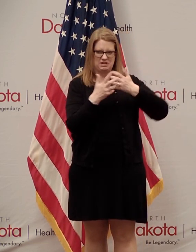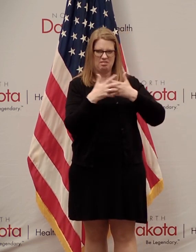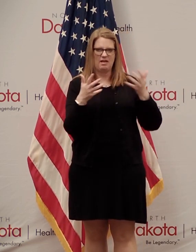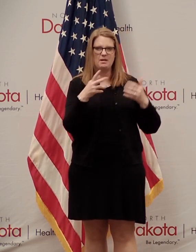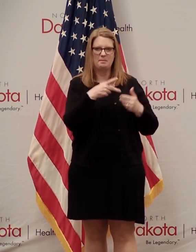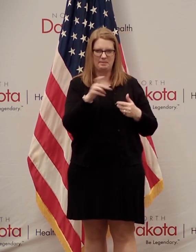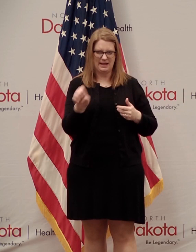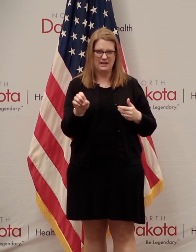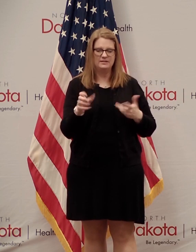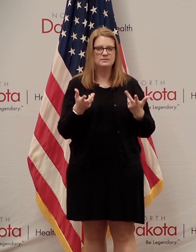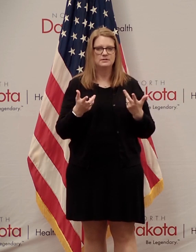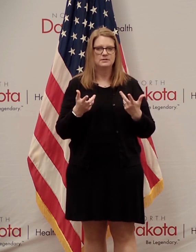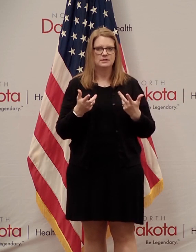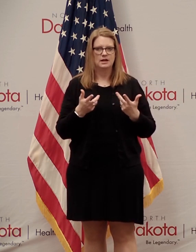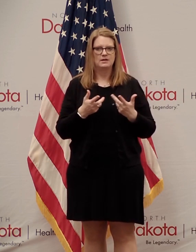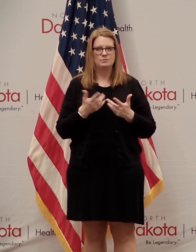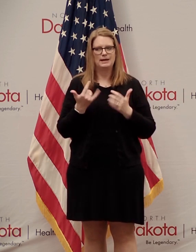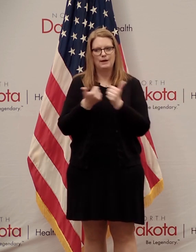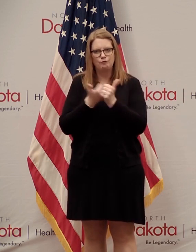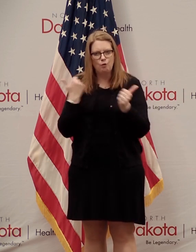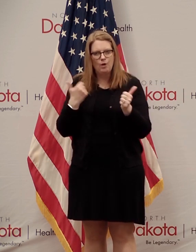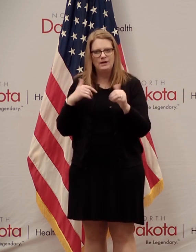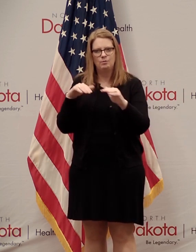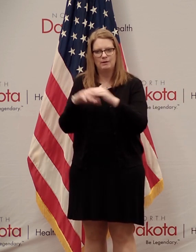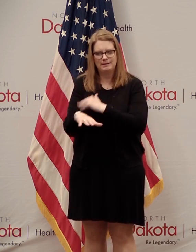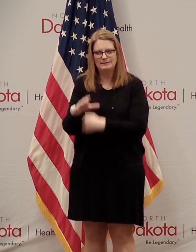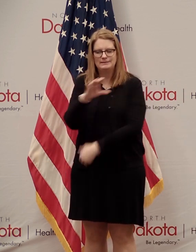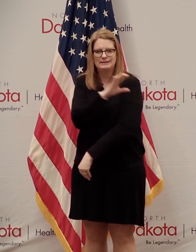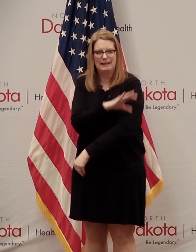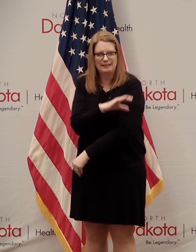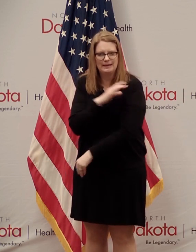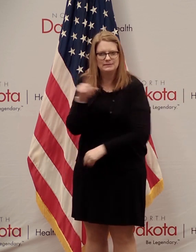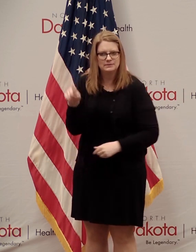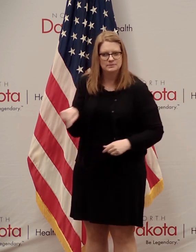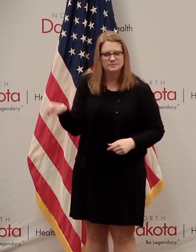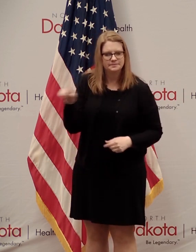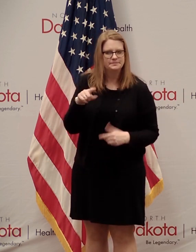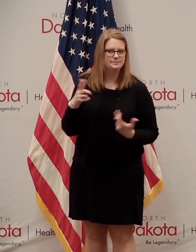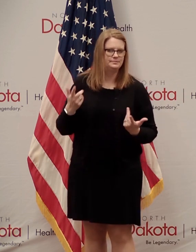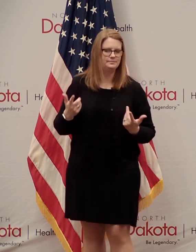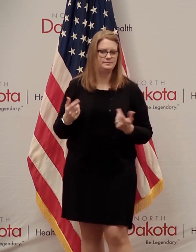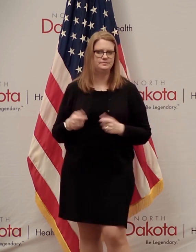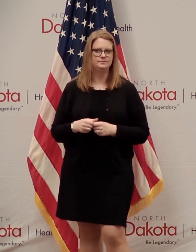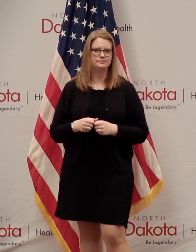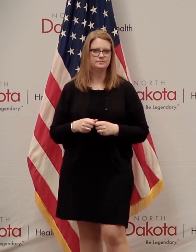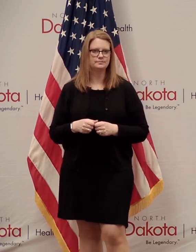and keeps people out of our facilities where we've got other people that may have